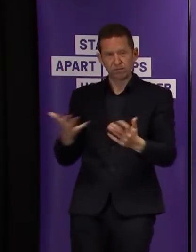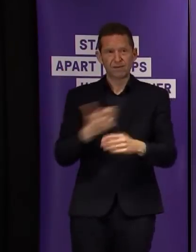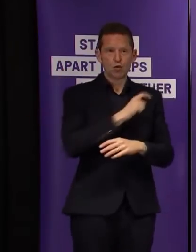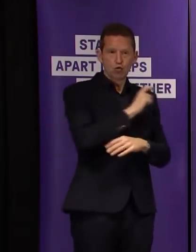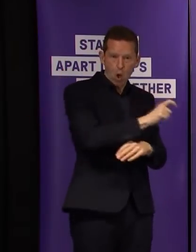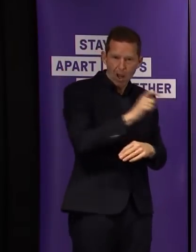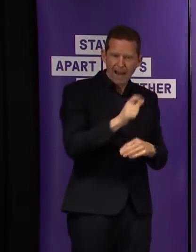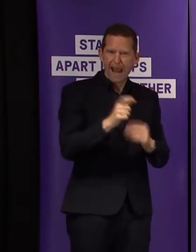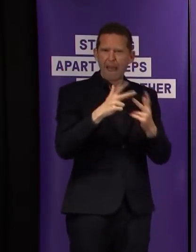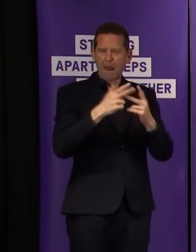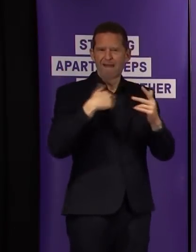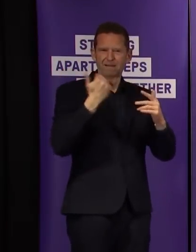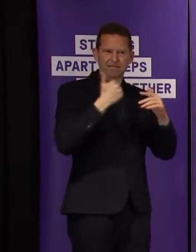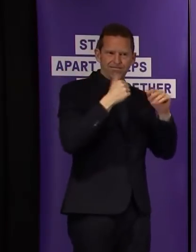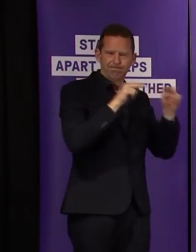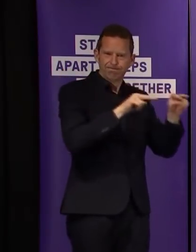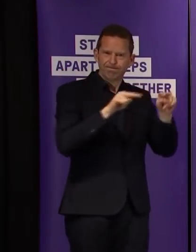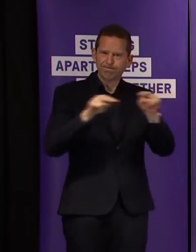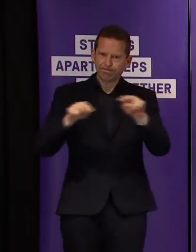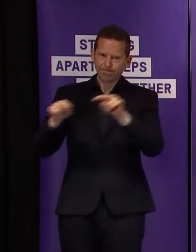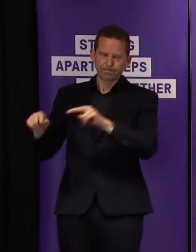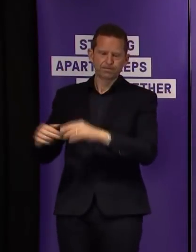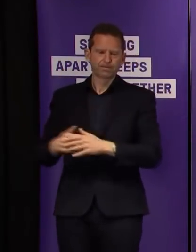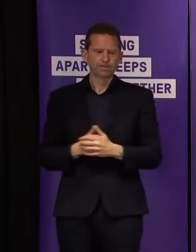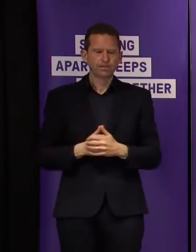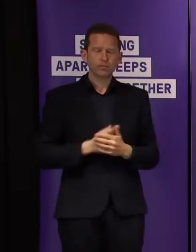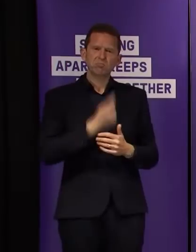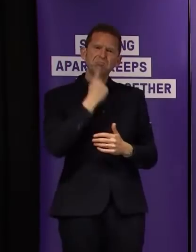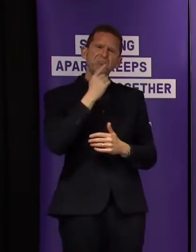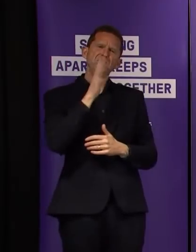earlier on. And I think it's around